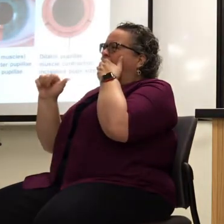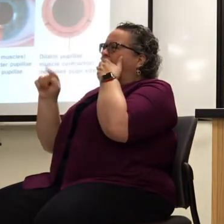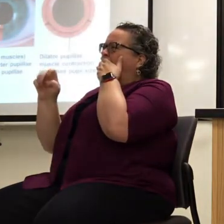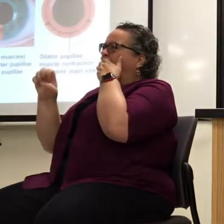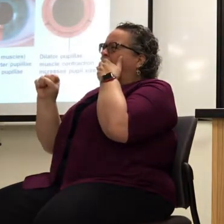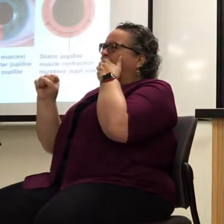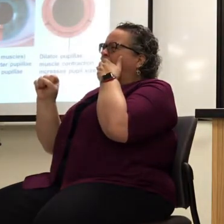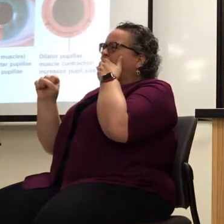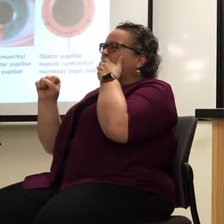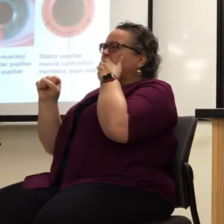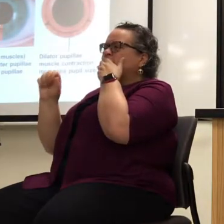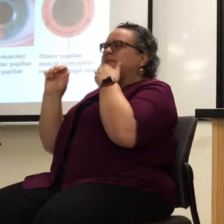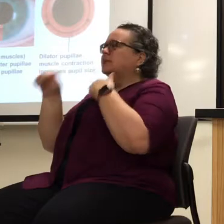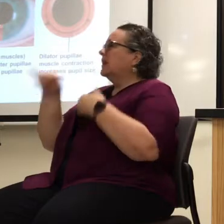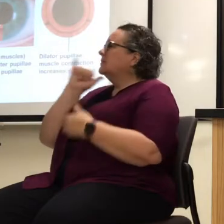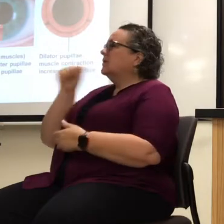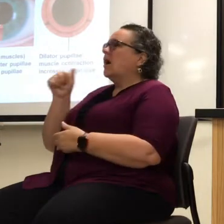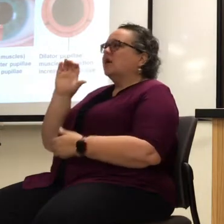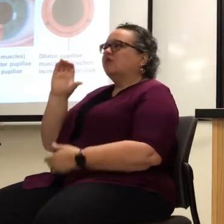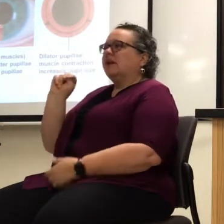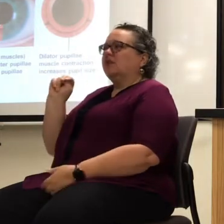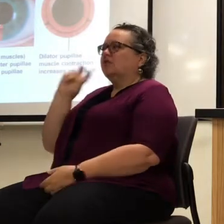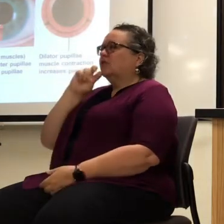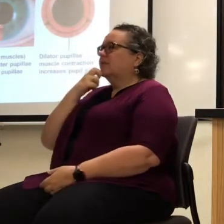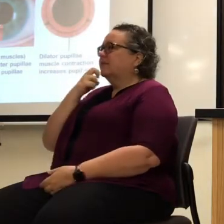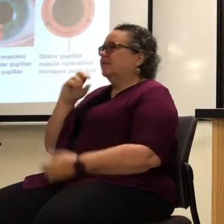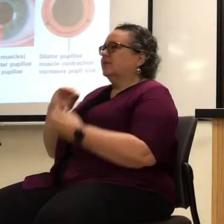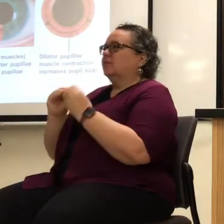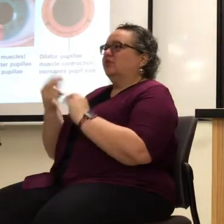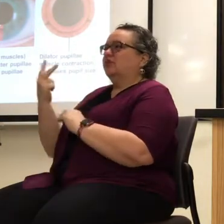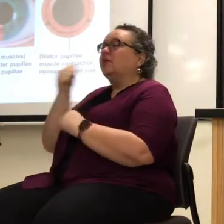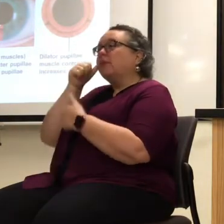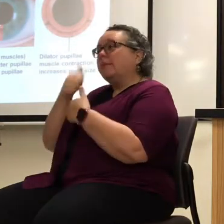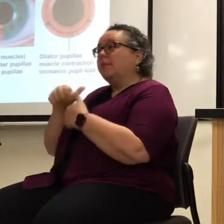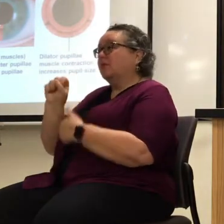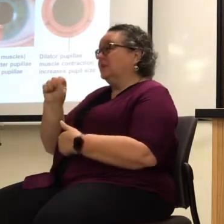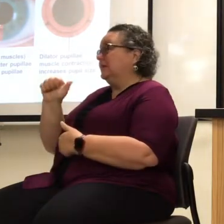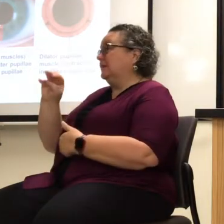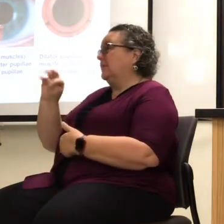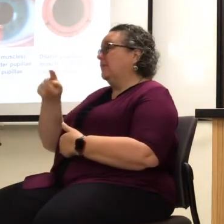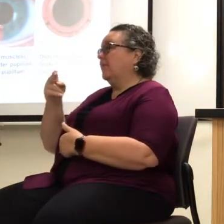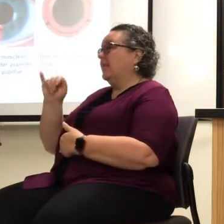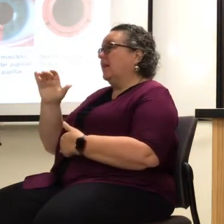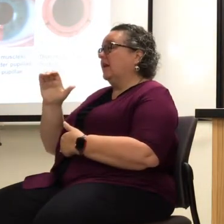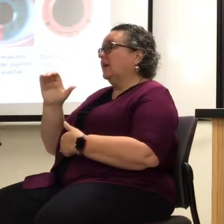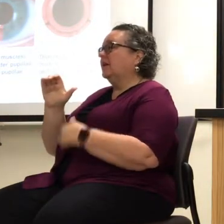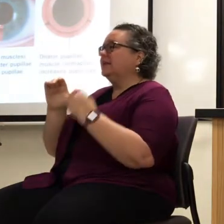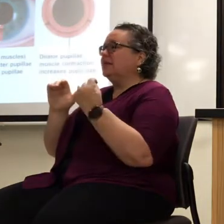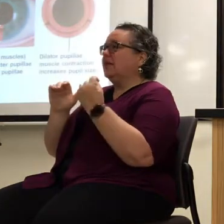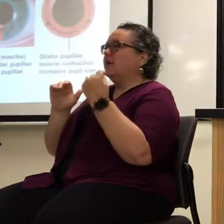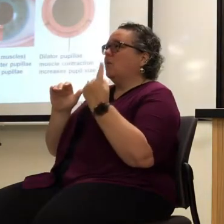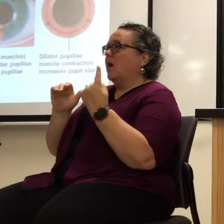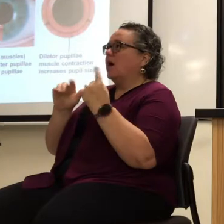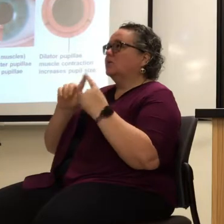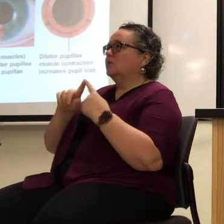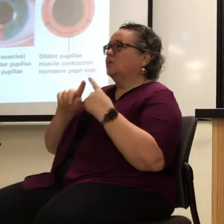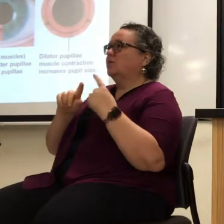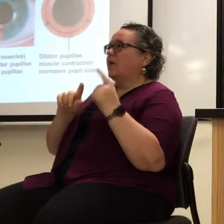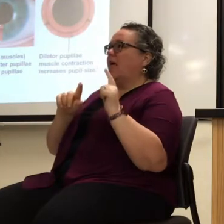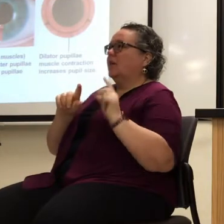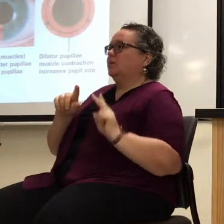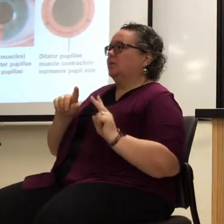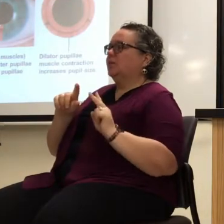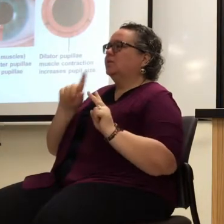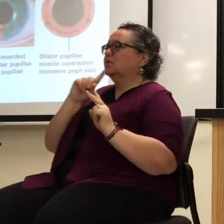That's not cranial nerve 3, right? Remember your sympathetics? They're from like T1 to L2, so it's probably some of the upper